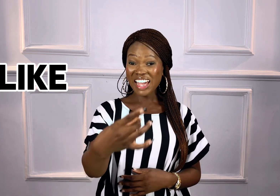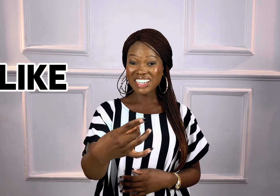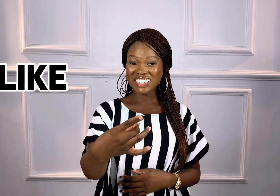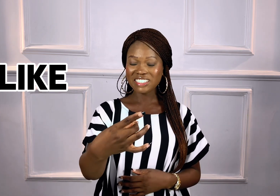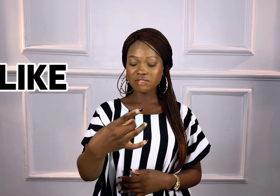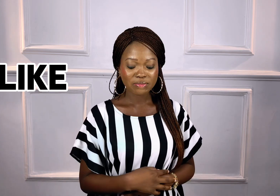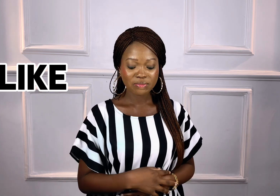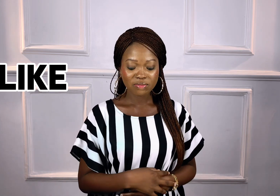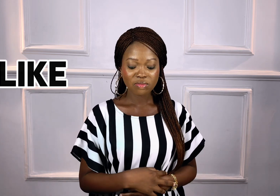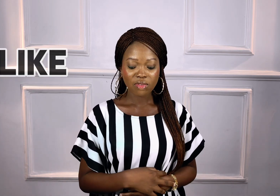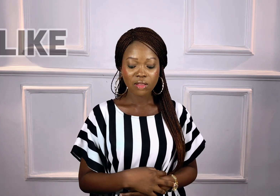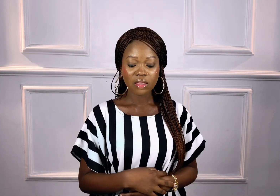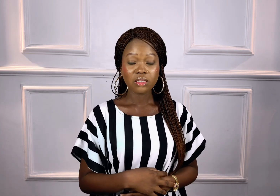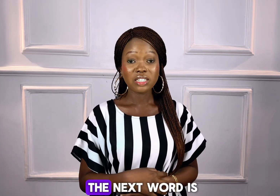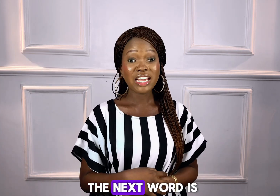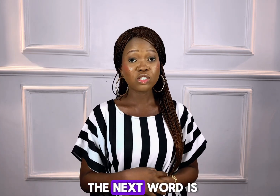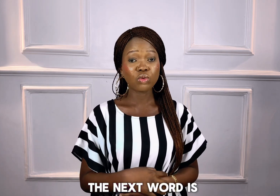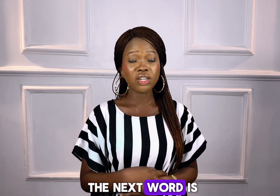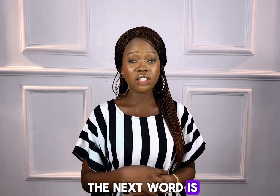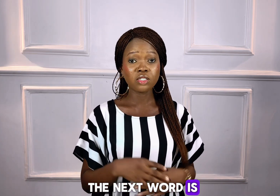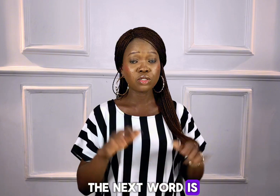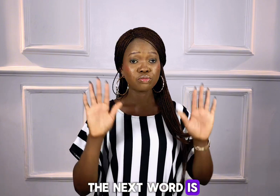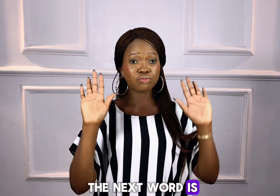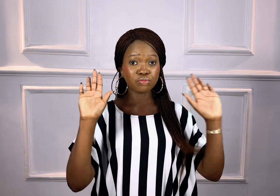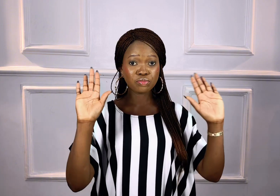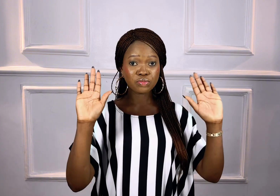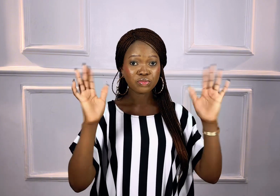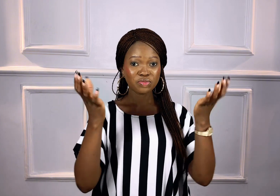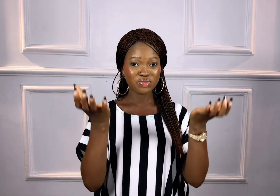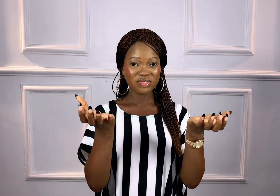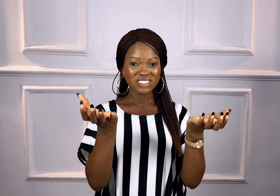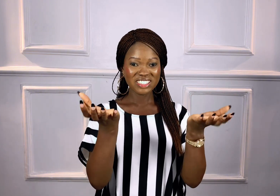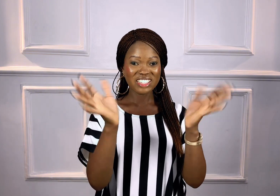Like. The next word is